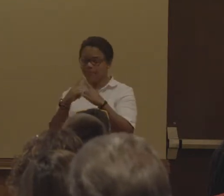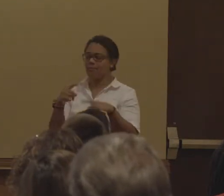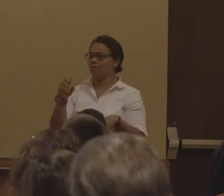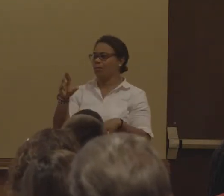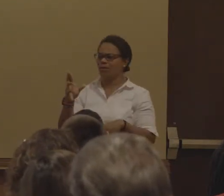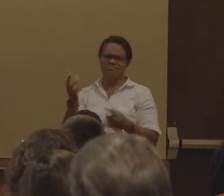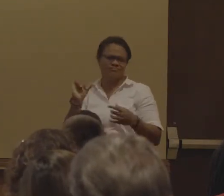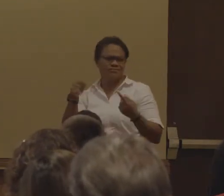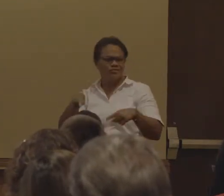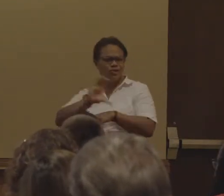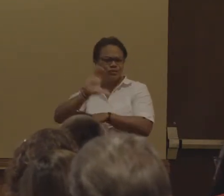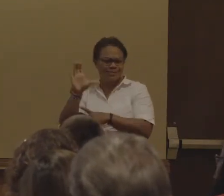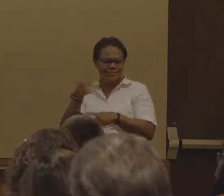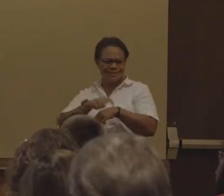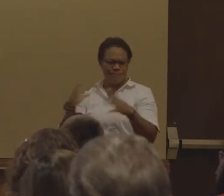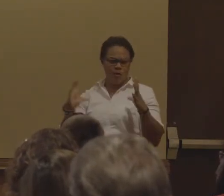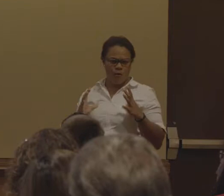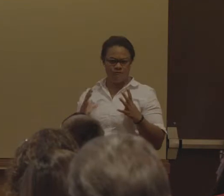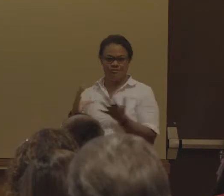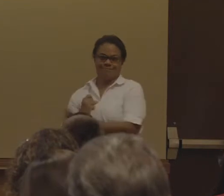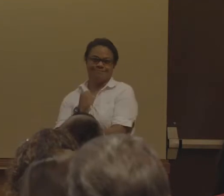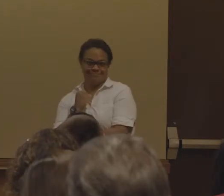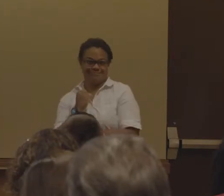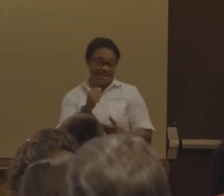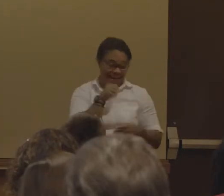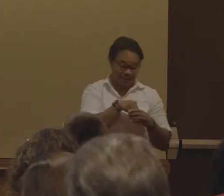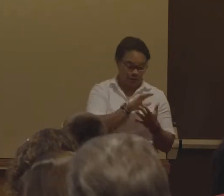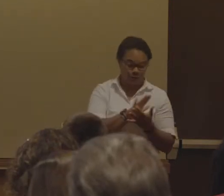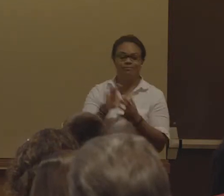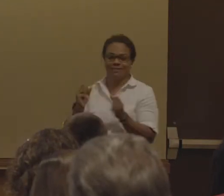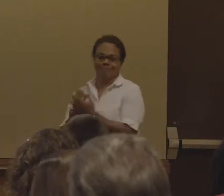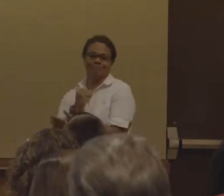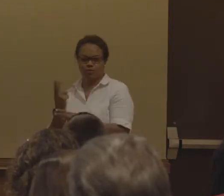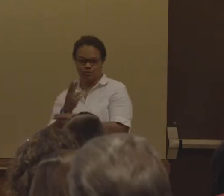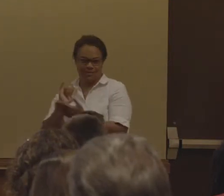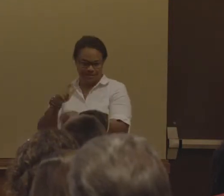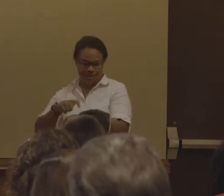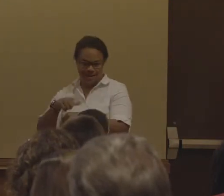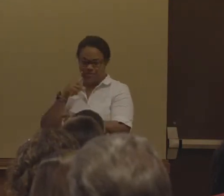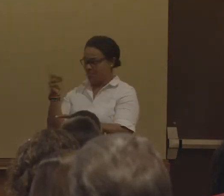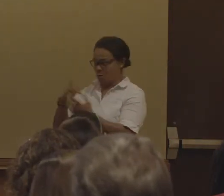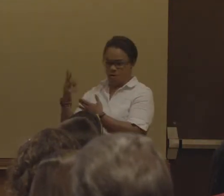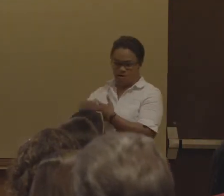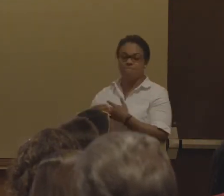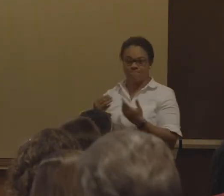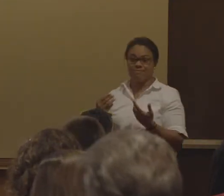your Christmas break, when you have the, weeks out, some of them are working on that, spring break, those kind of